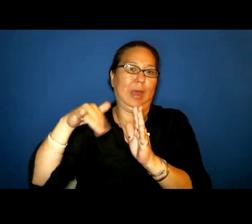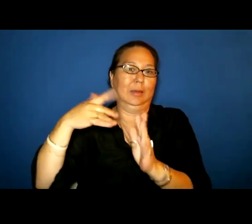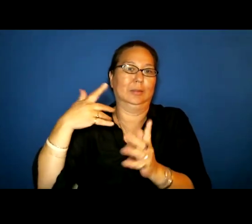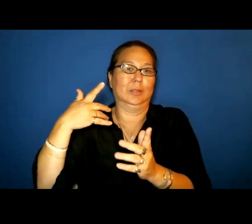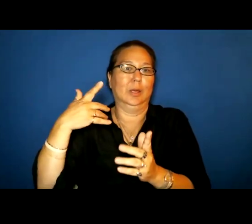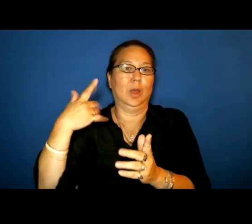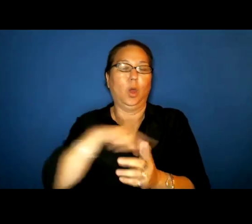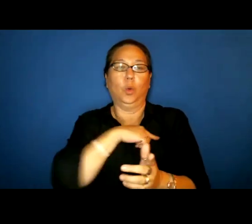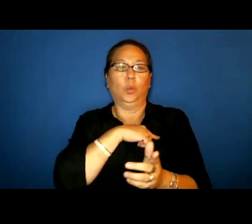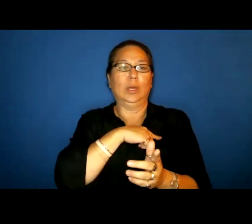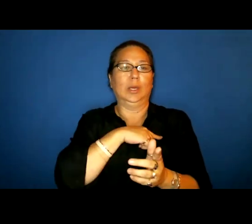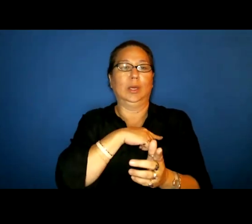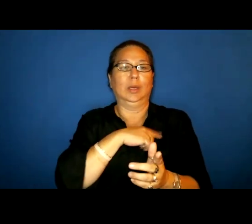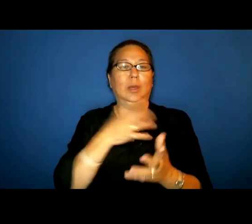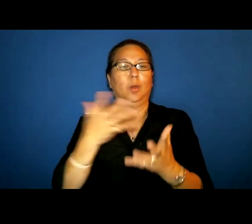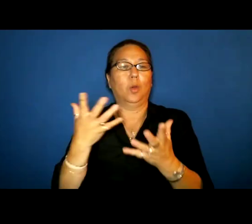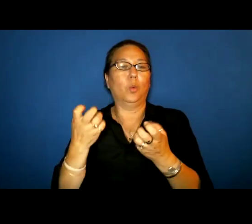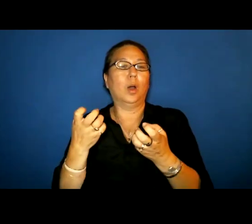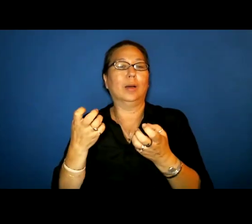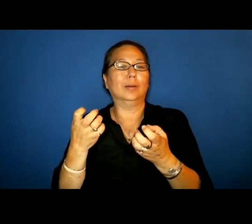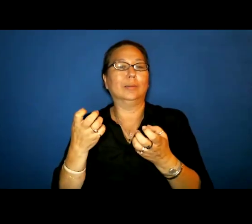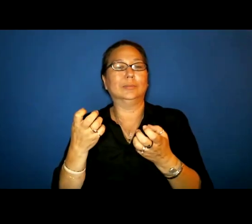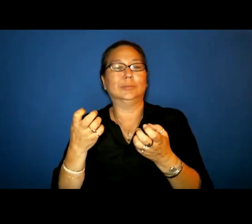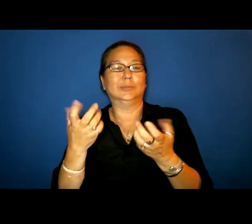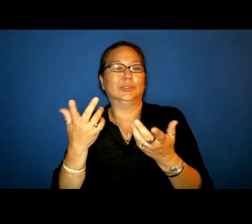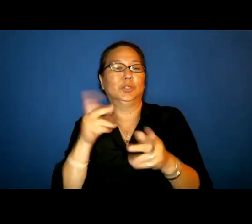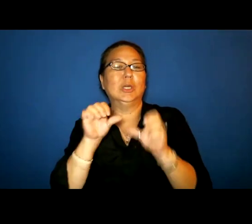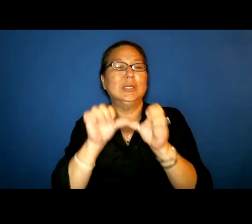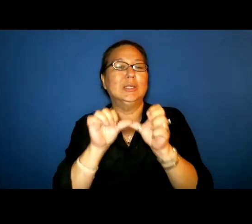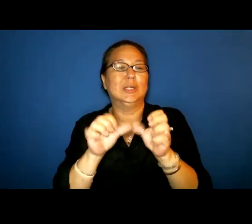go backward. Okay. So Thank you. you're welcome.